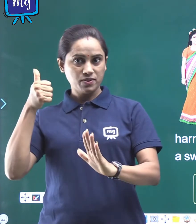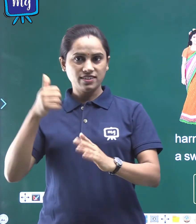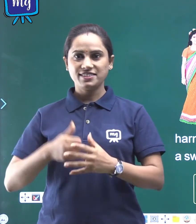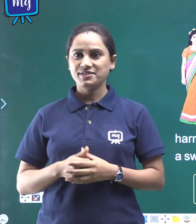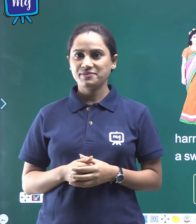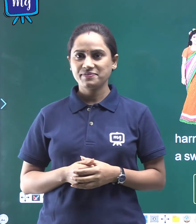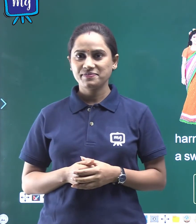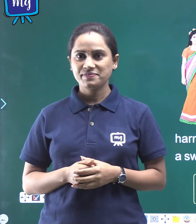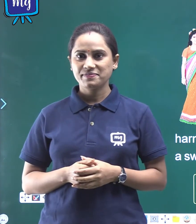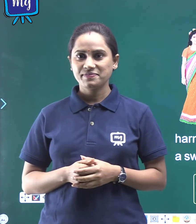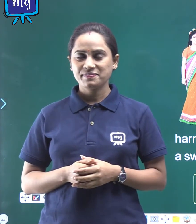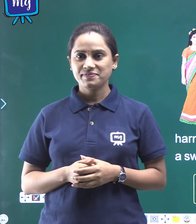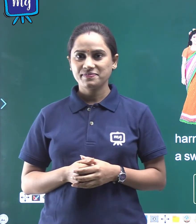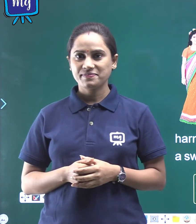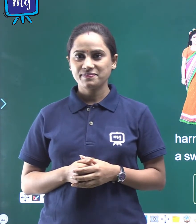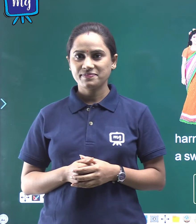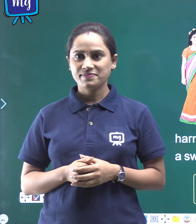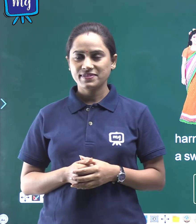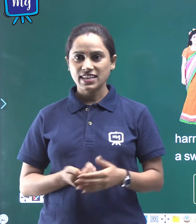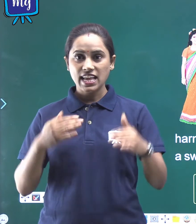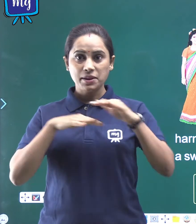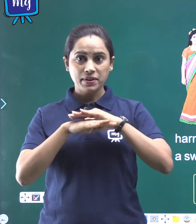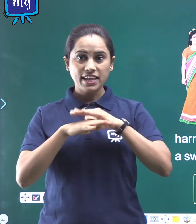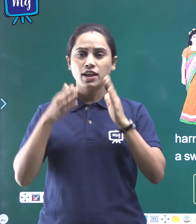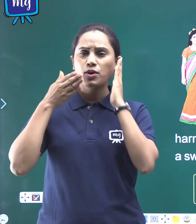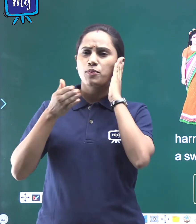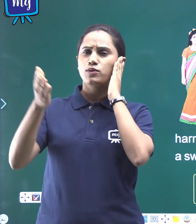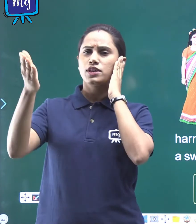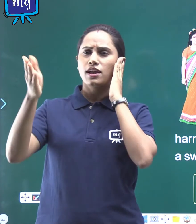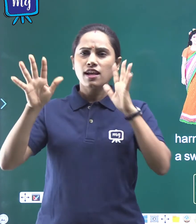expert in playing musical